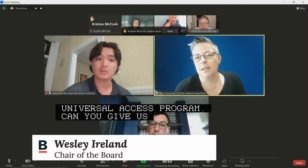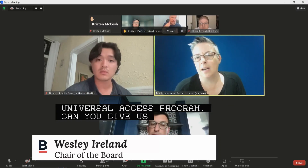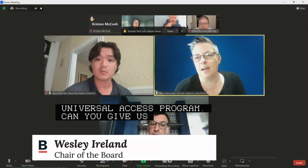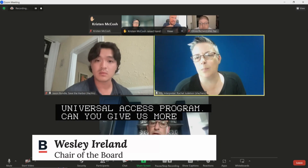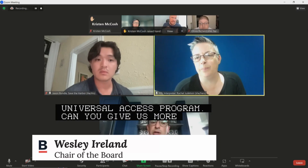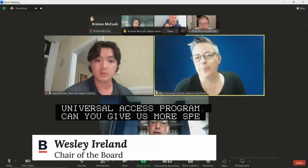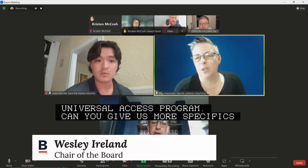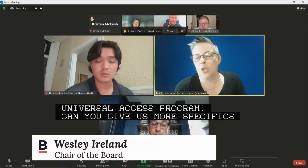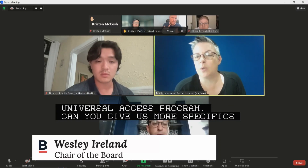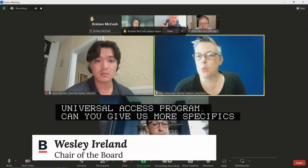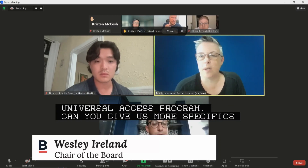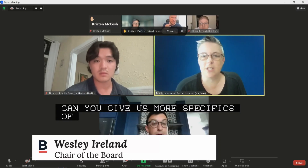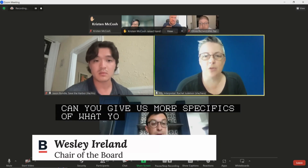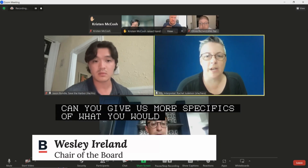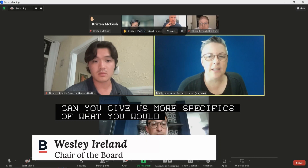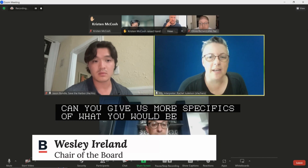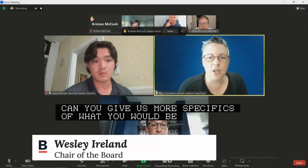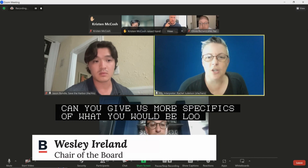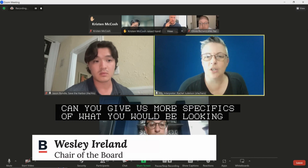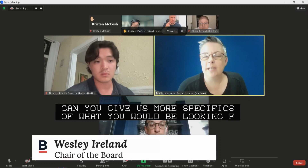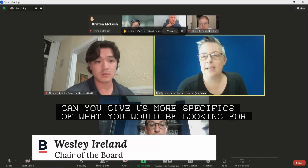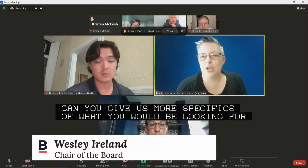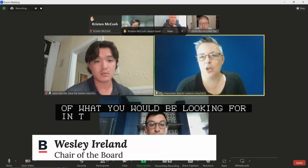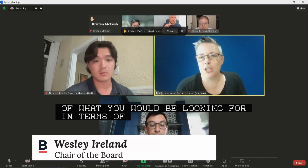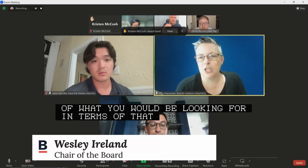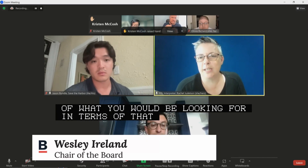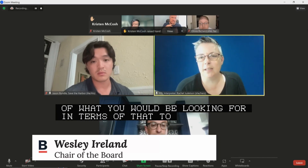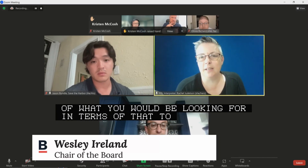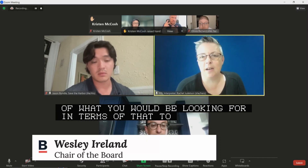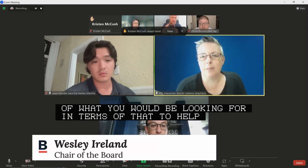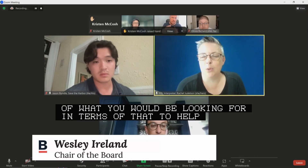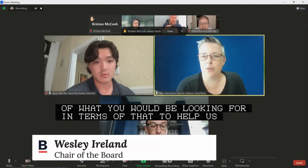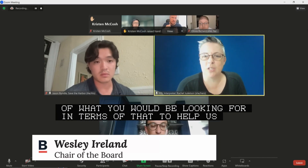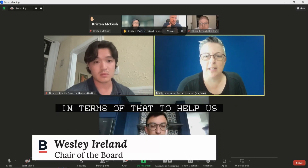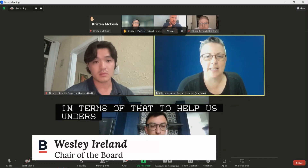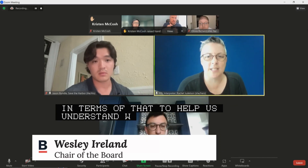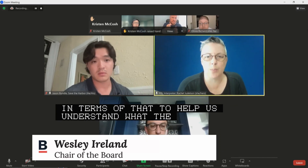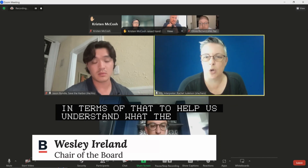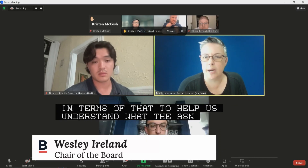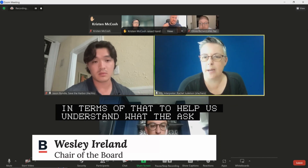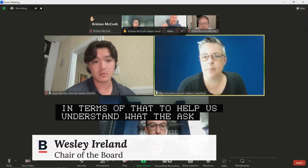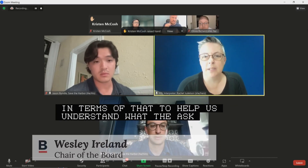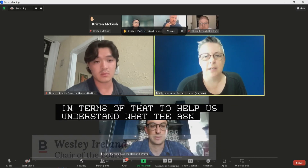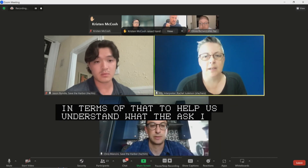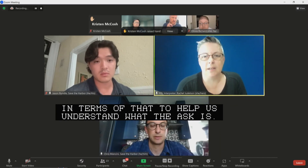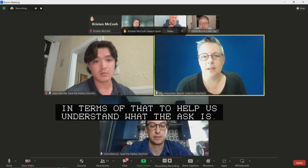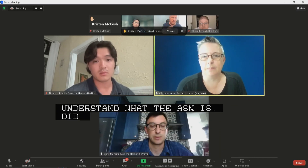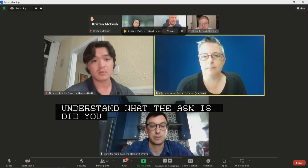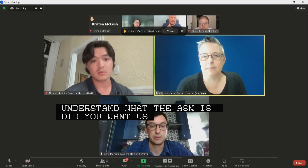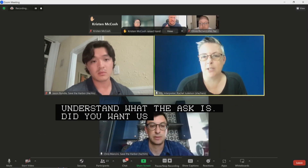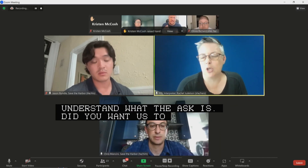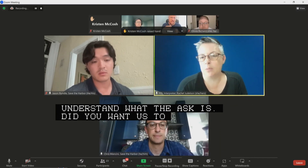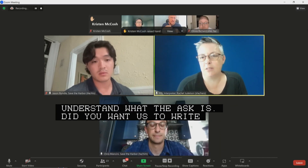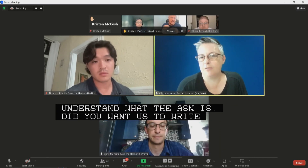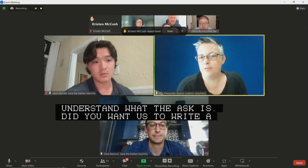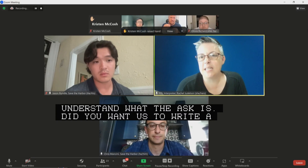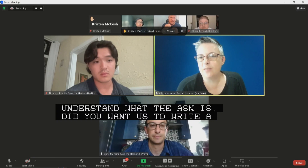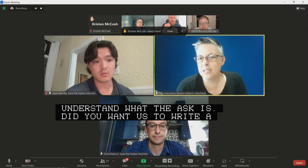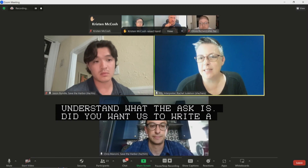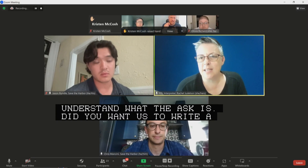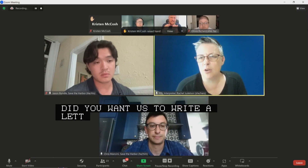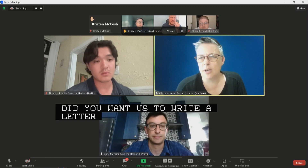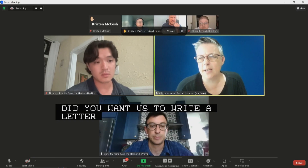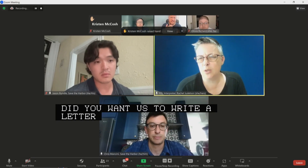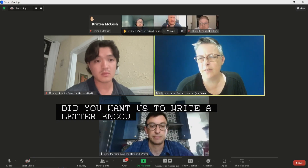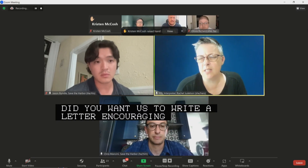is? You know, did you want us to write a letter encouraging Universal Access Program in terms of